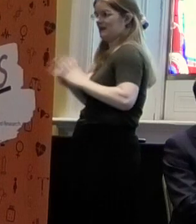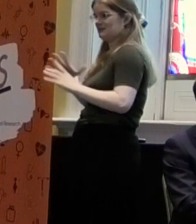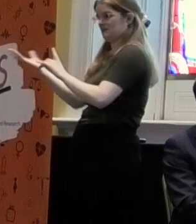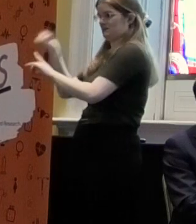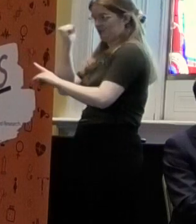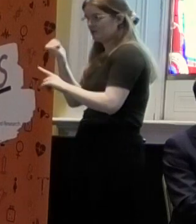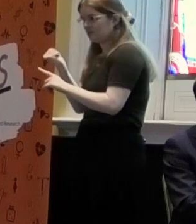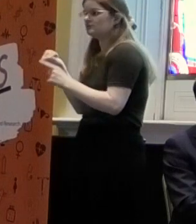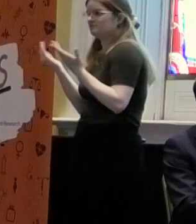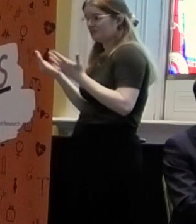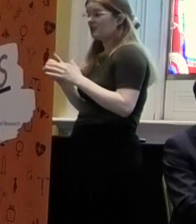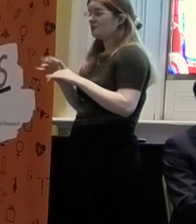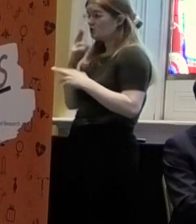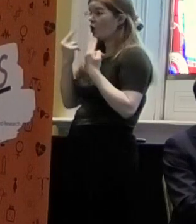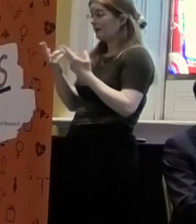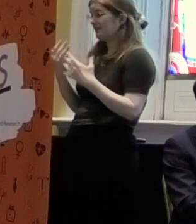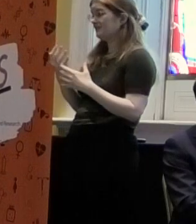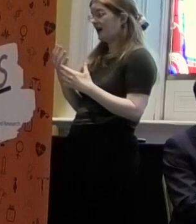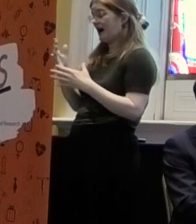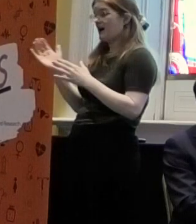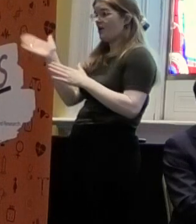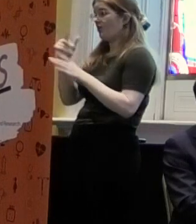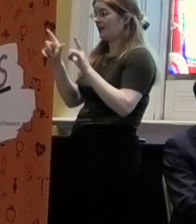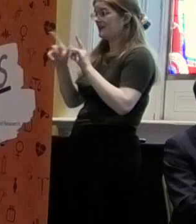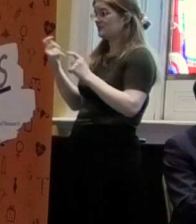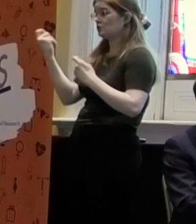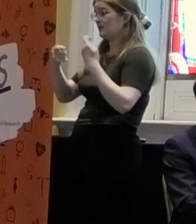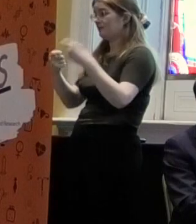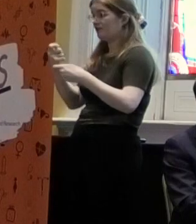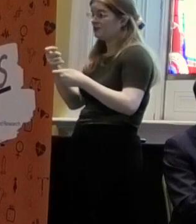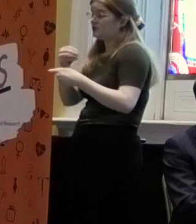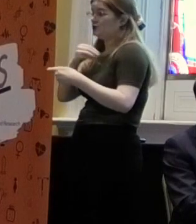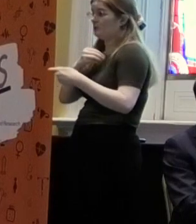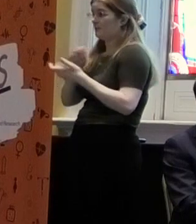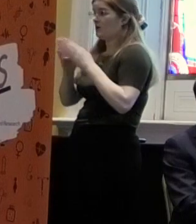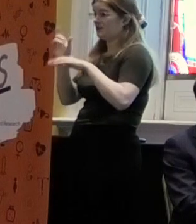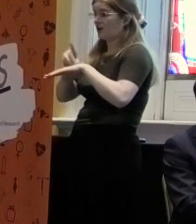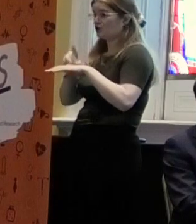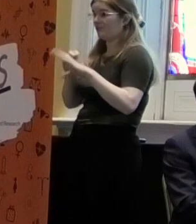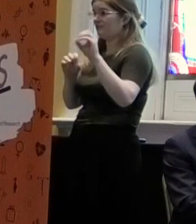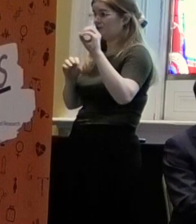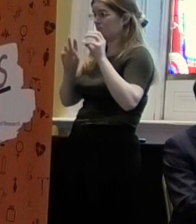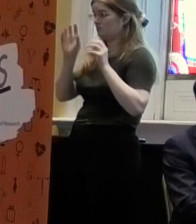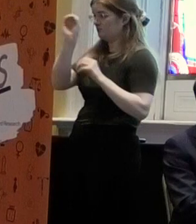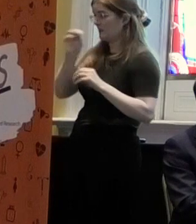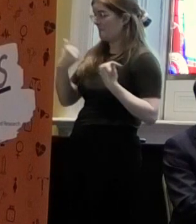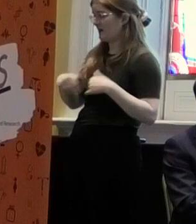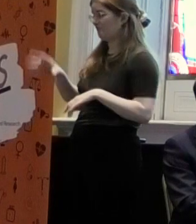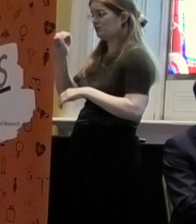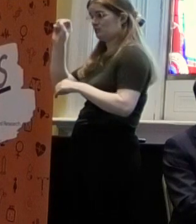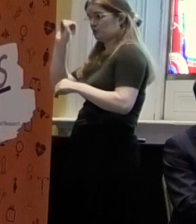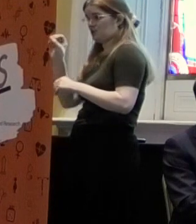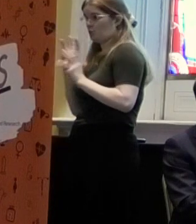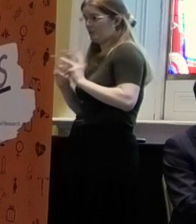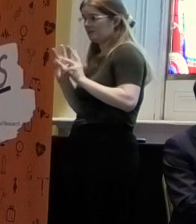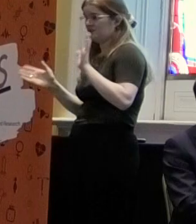that were issued, they're 50% go to men and 50% go to women. So it's clearly a practice that is both. But really into the 18th century,